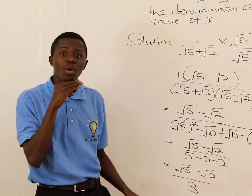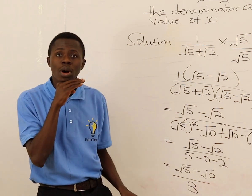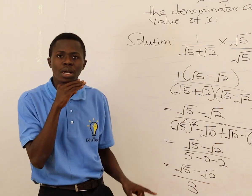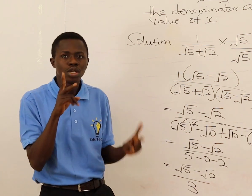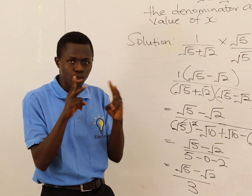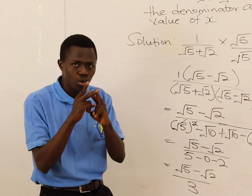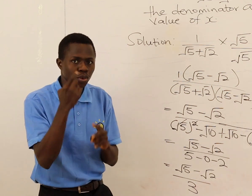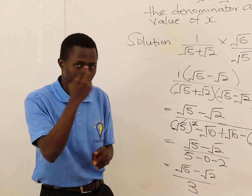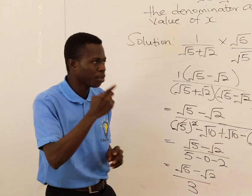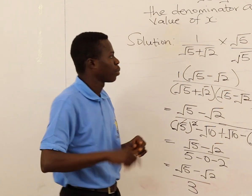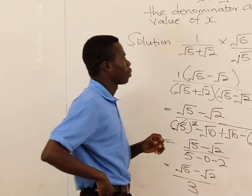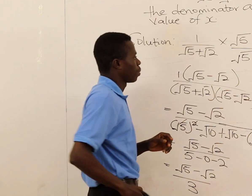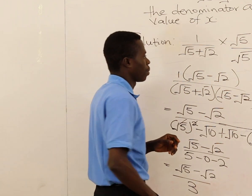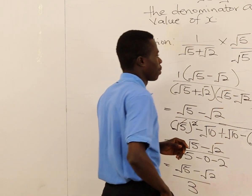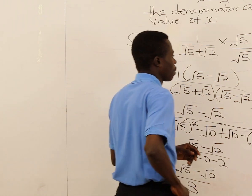square root of